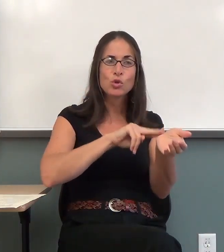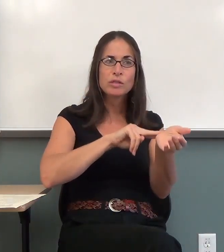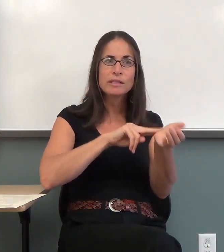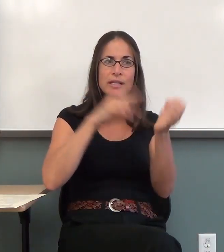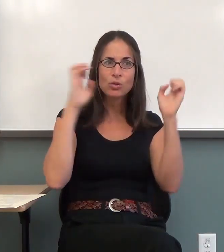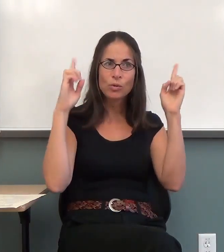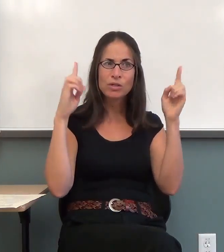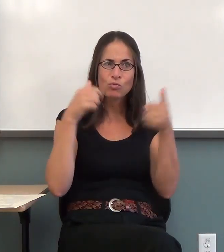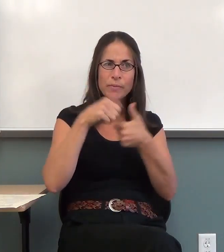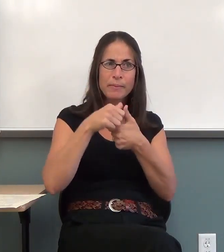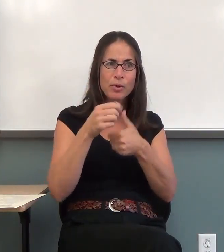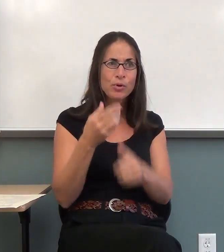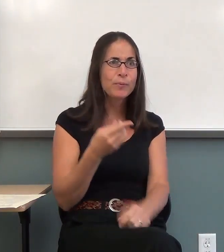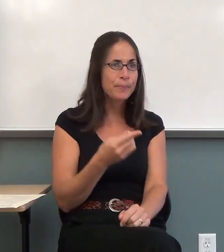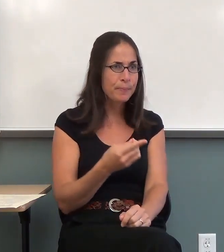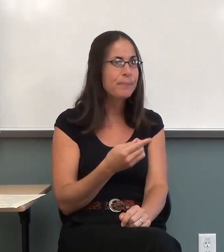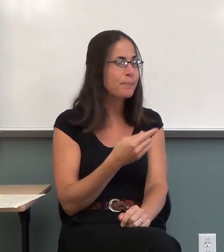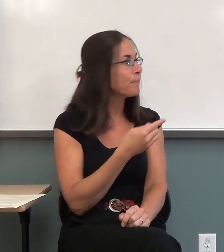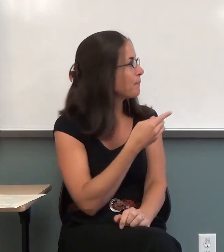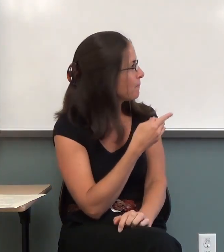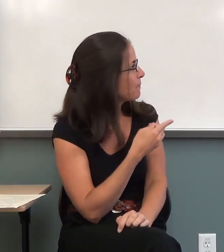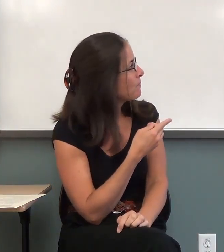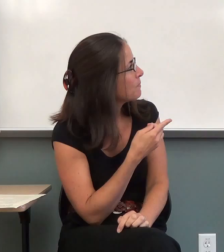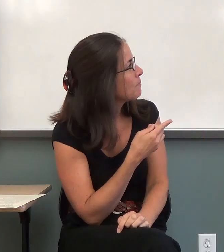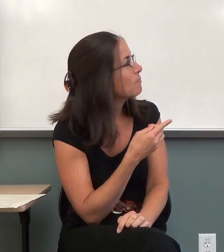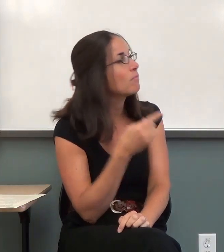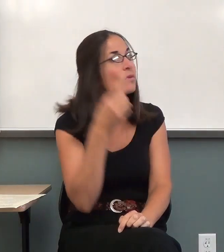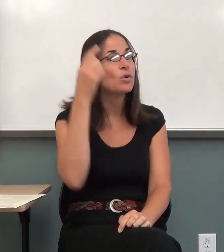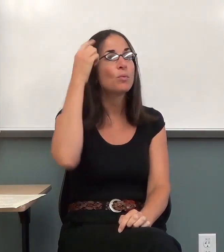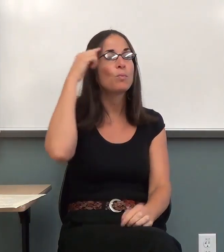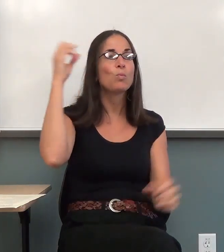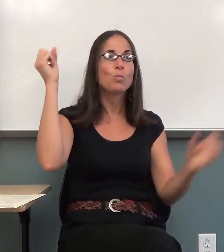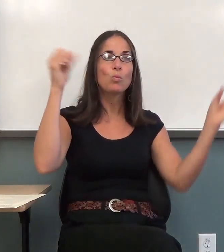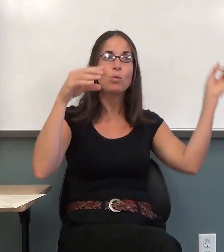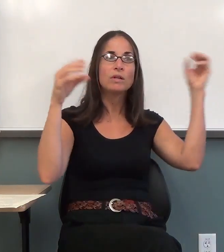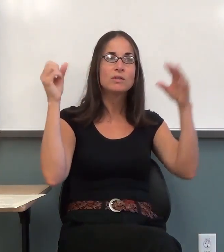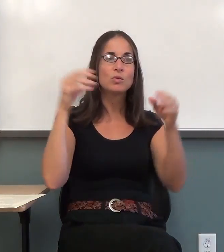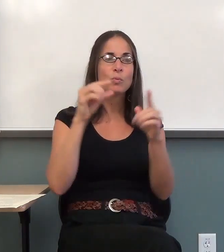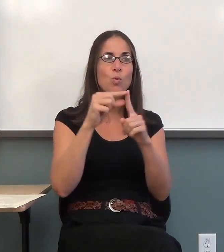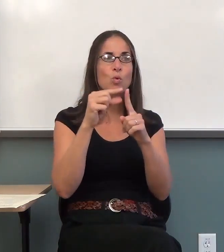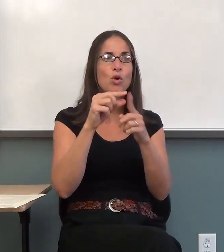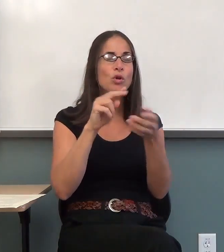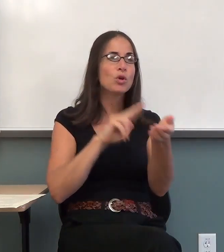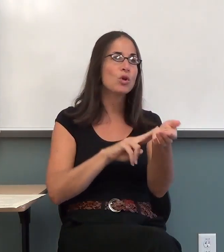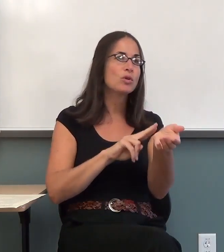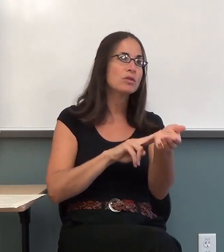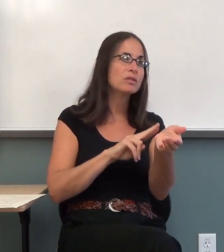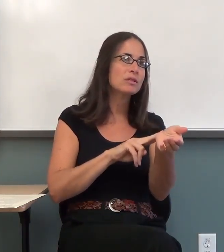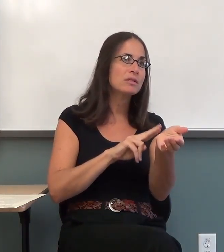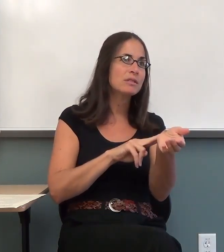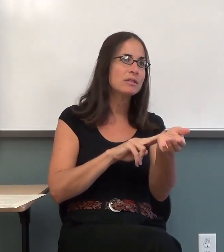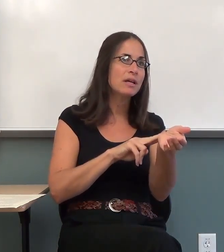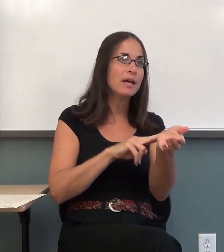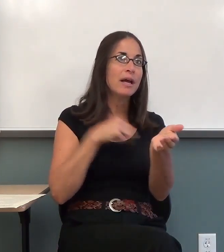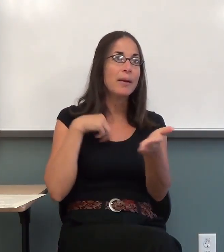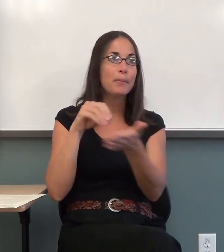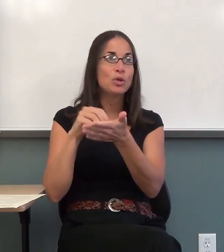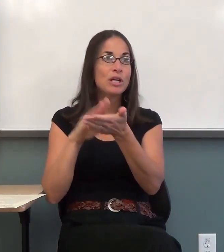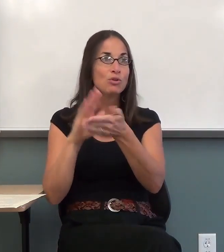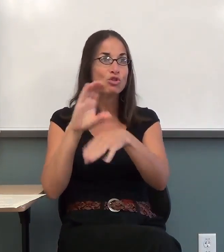now, hang on. If I'm going to brainstorm the word nursing, am I going to say chocolate? No. No, probably not. Am